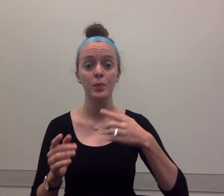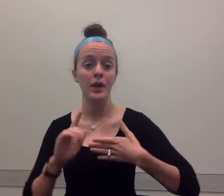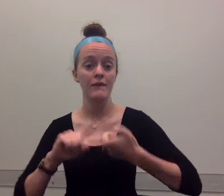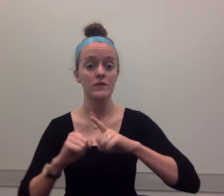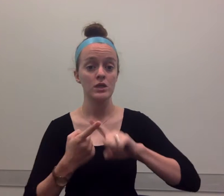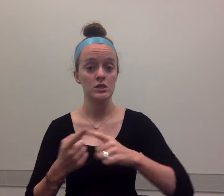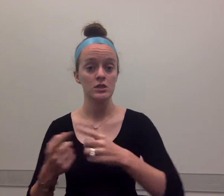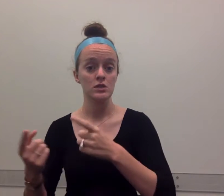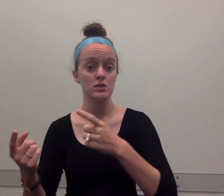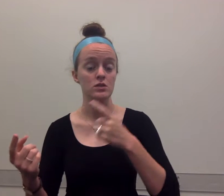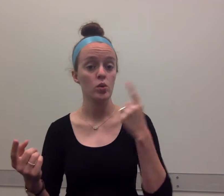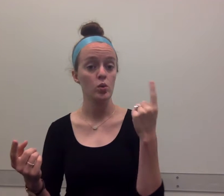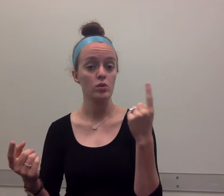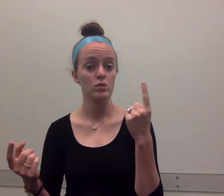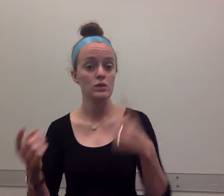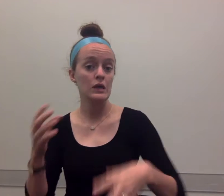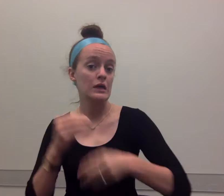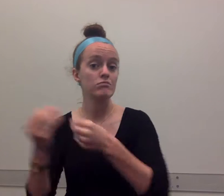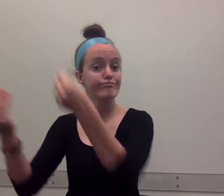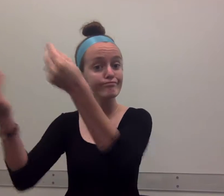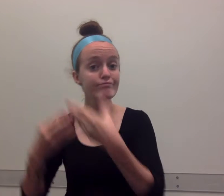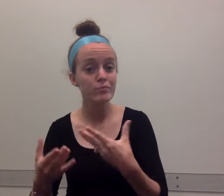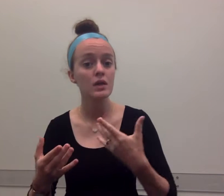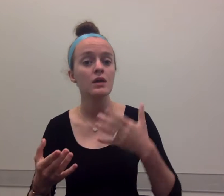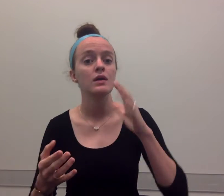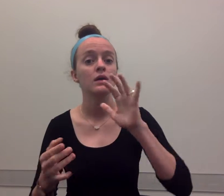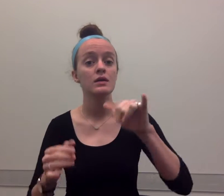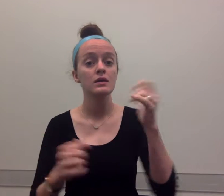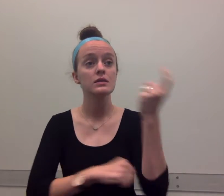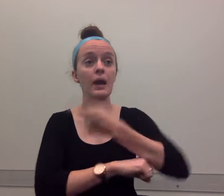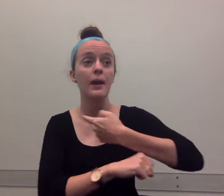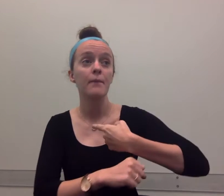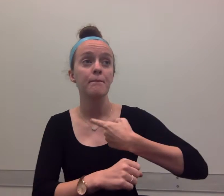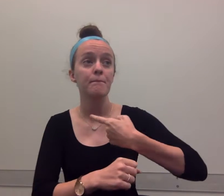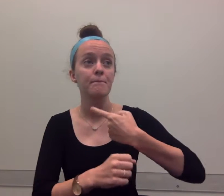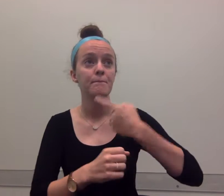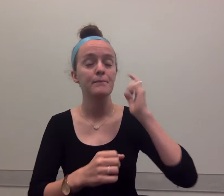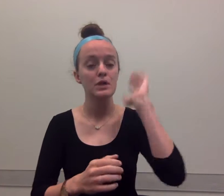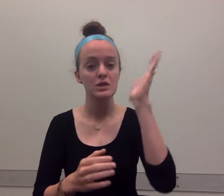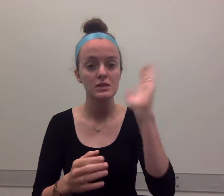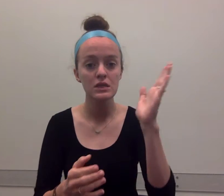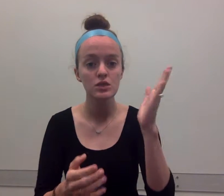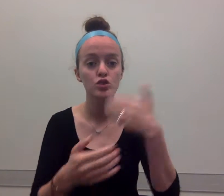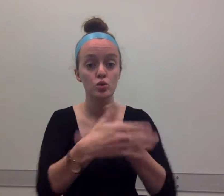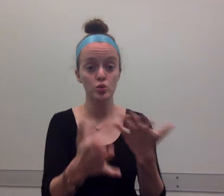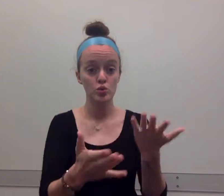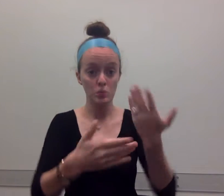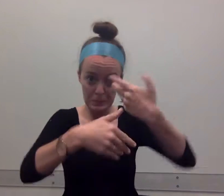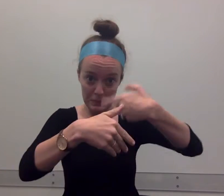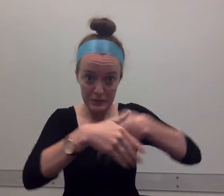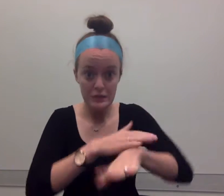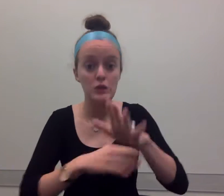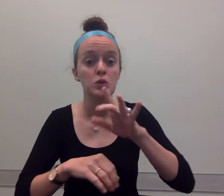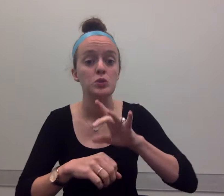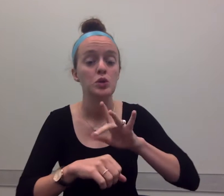on the day of my presentation to enter the room early and thumb through the PowerPoint to ensure that PowerPoint